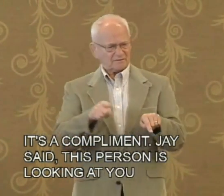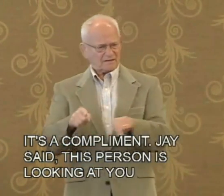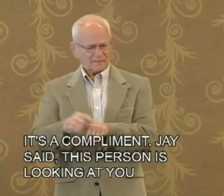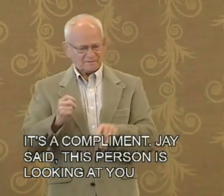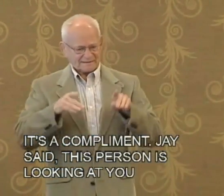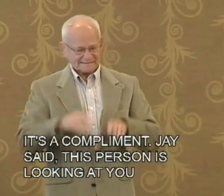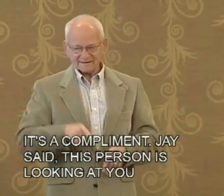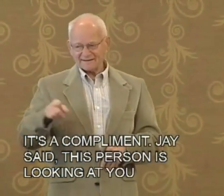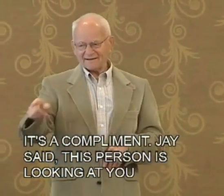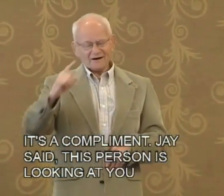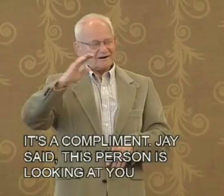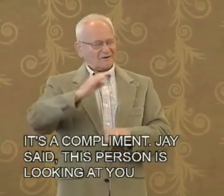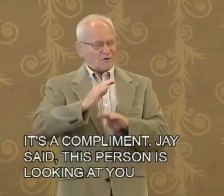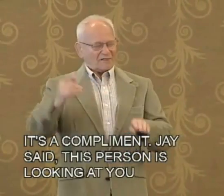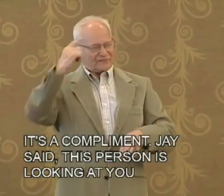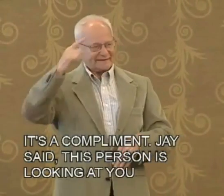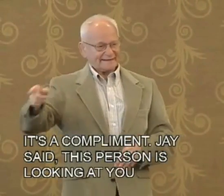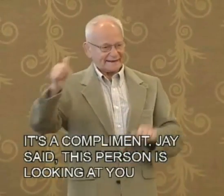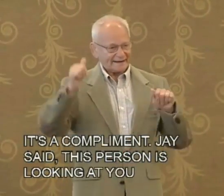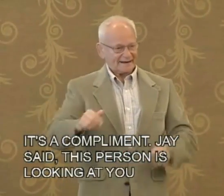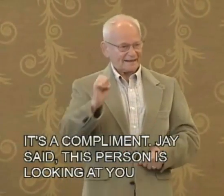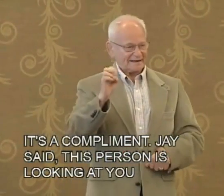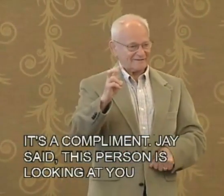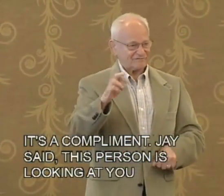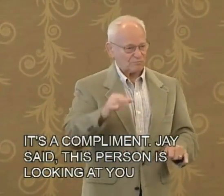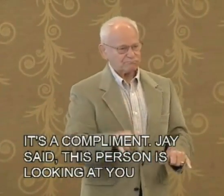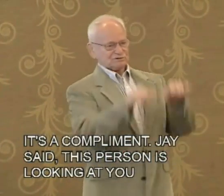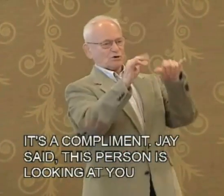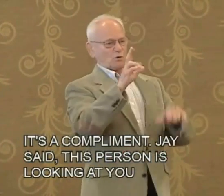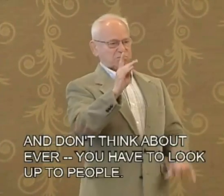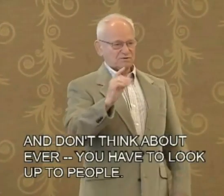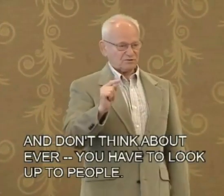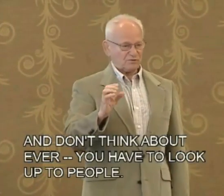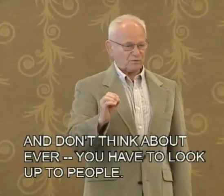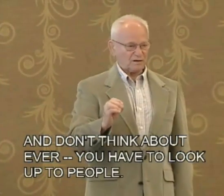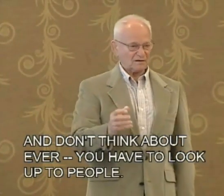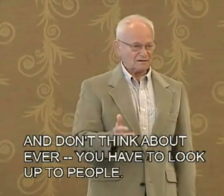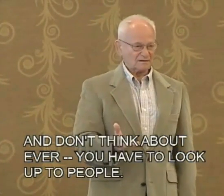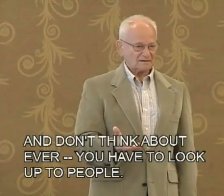J said, this person is looking at you and don't think about ever,